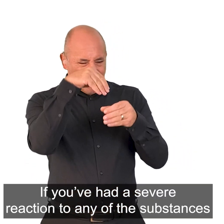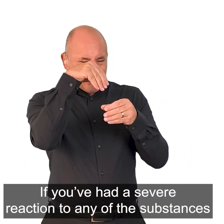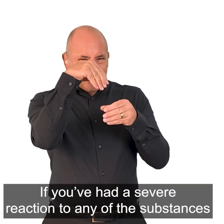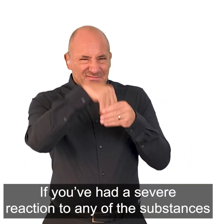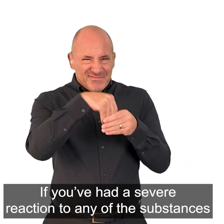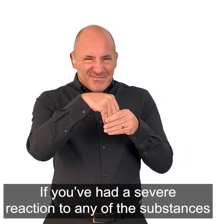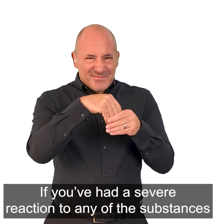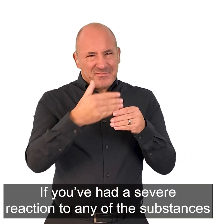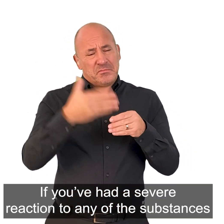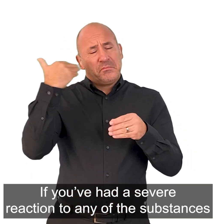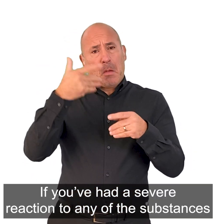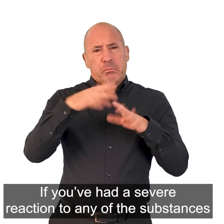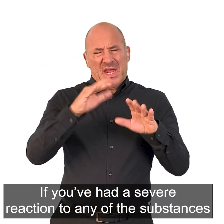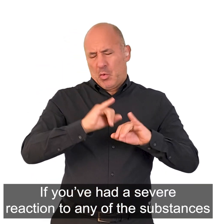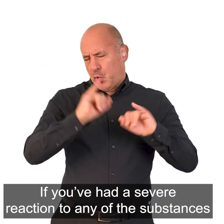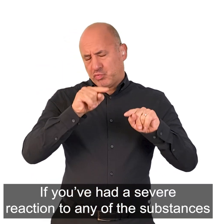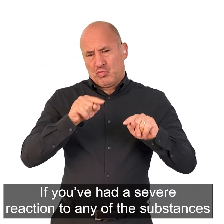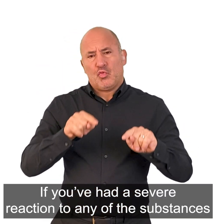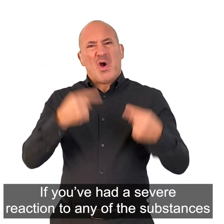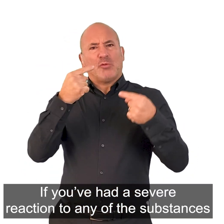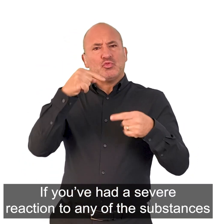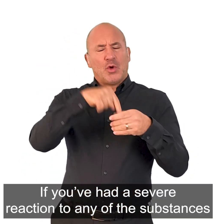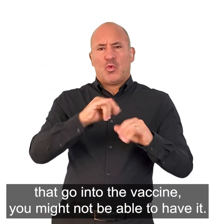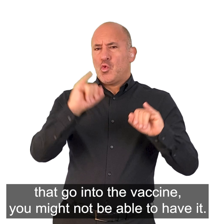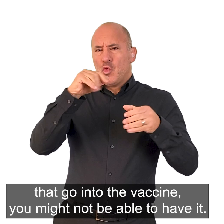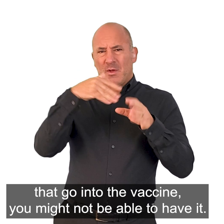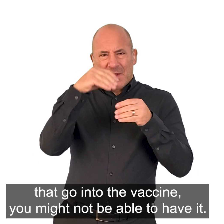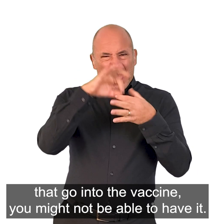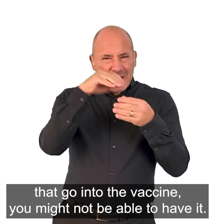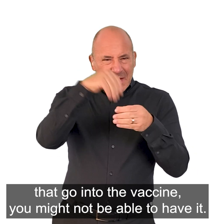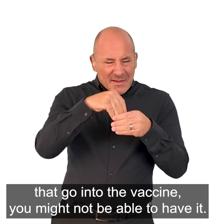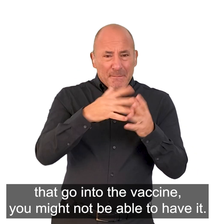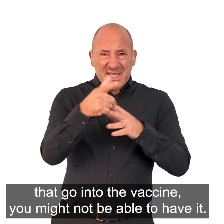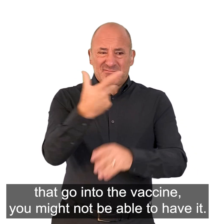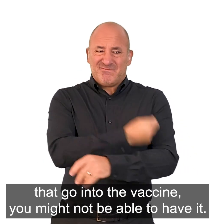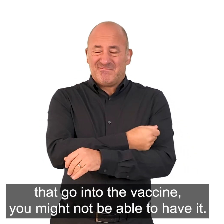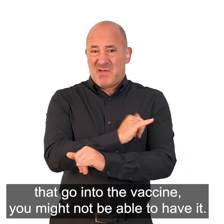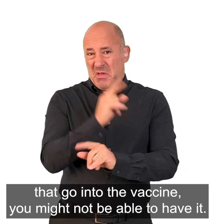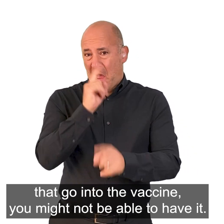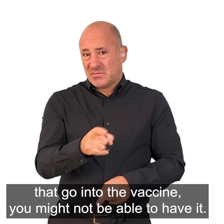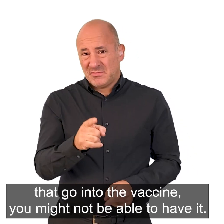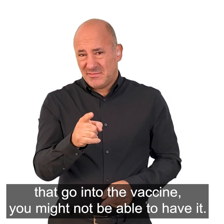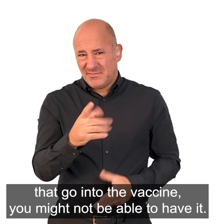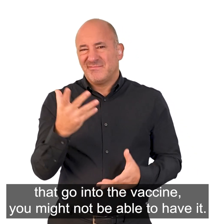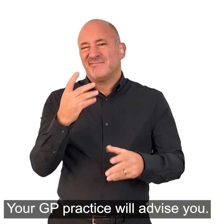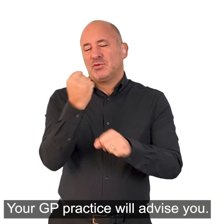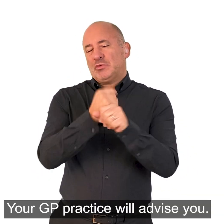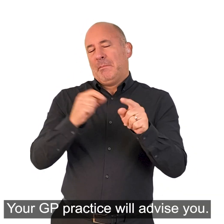If you've had a severe reaction to any of the substances that go into the vaccine, you might not be able to have it. Your